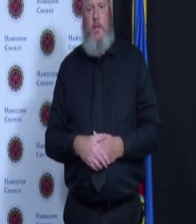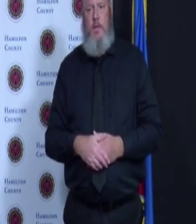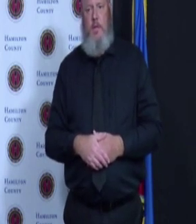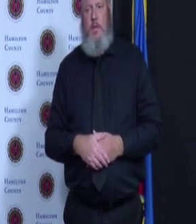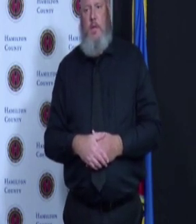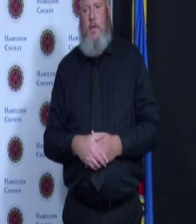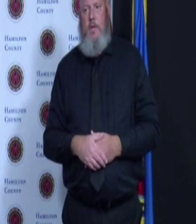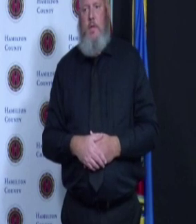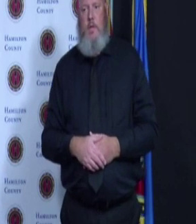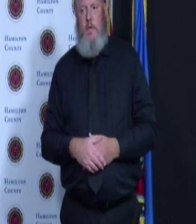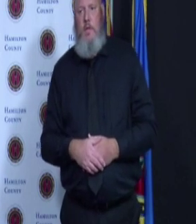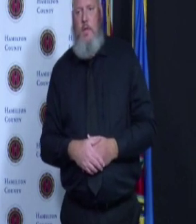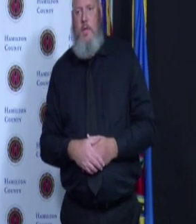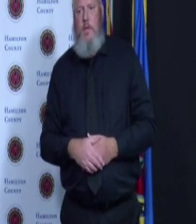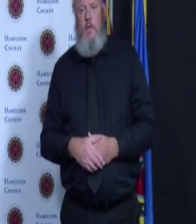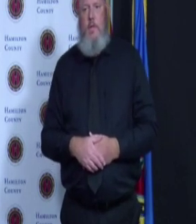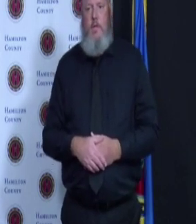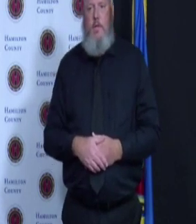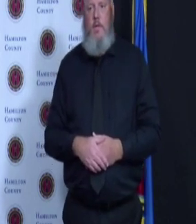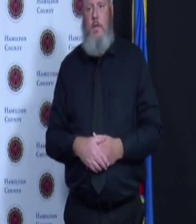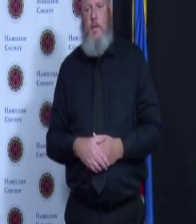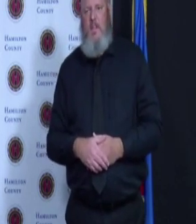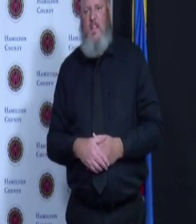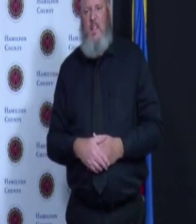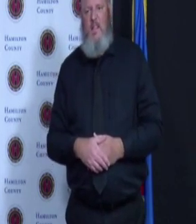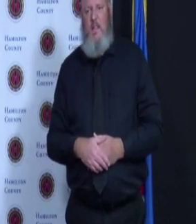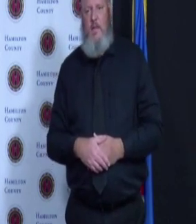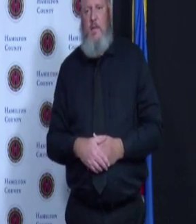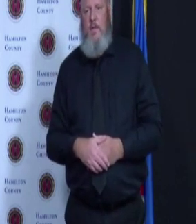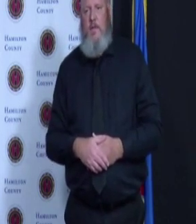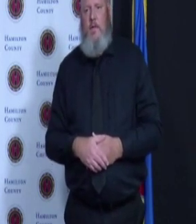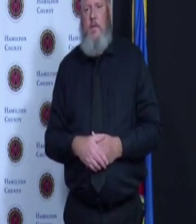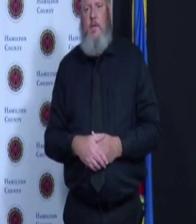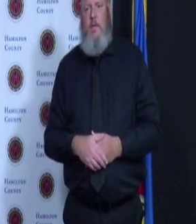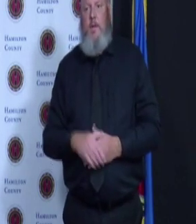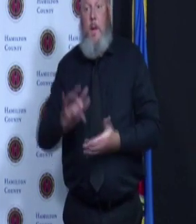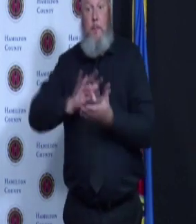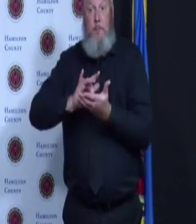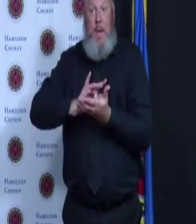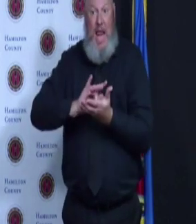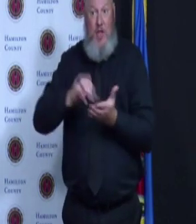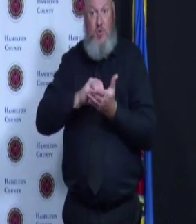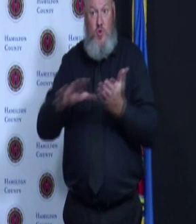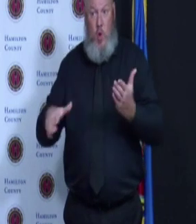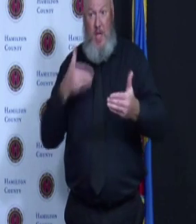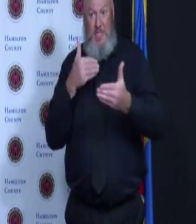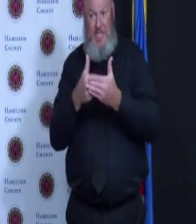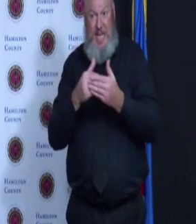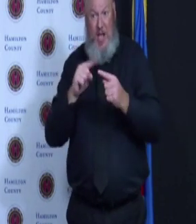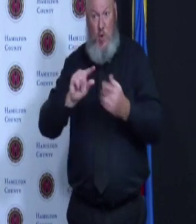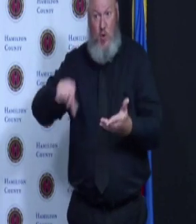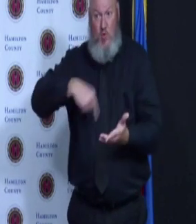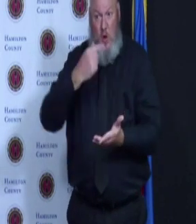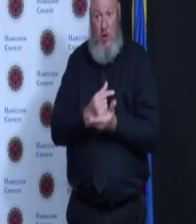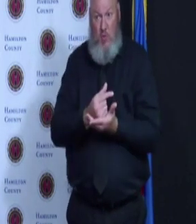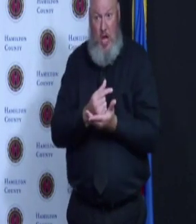to, are university medical students who are nearing graduation available to assist in any